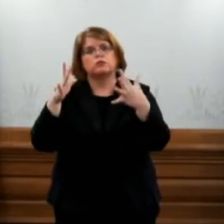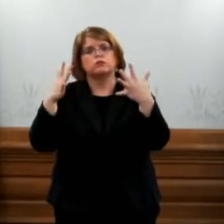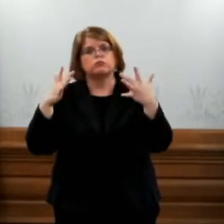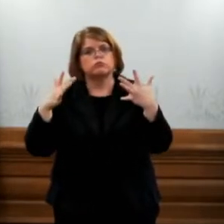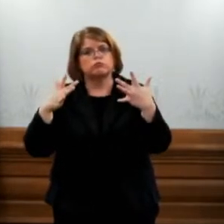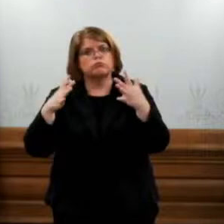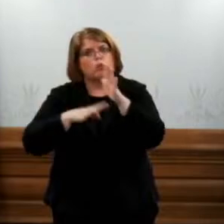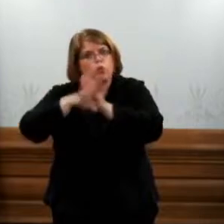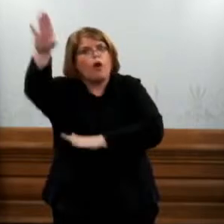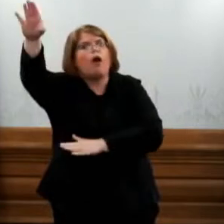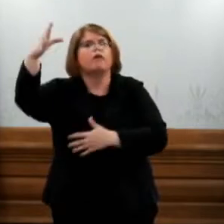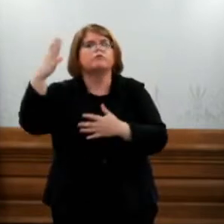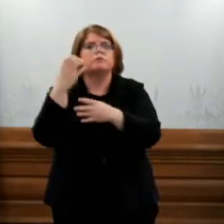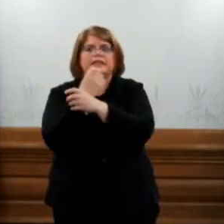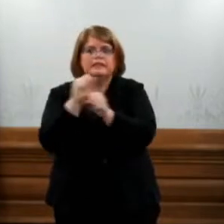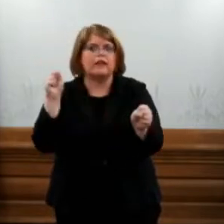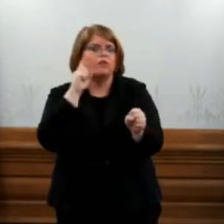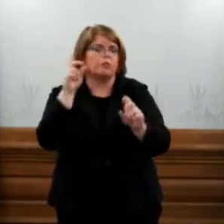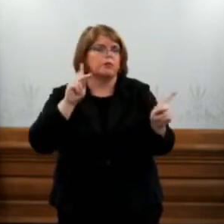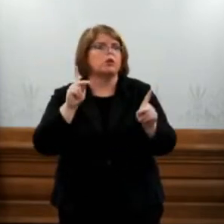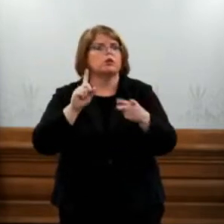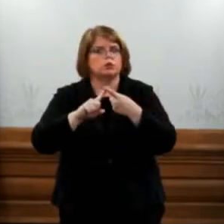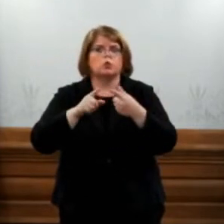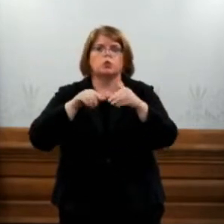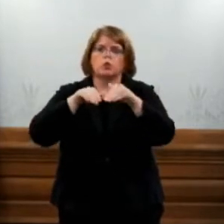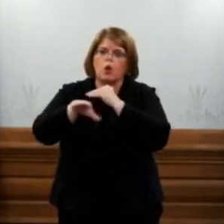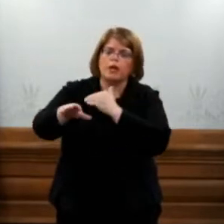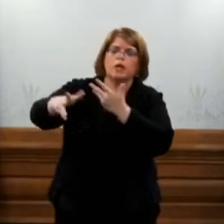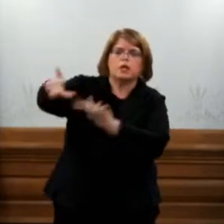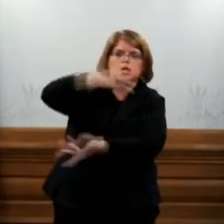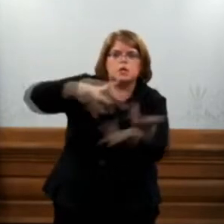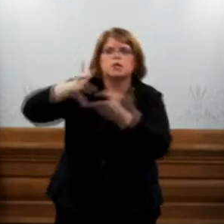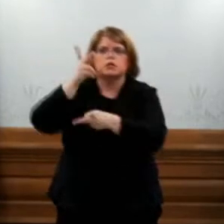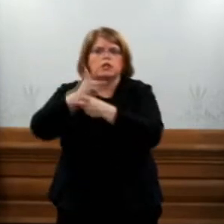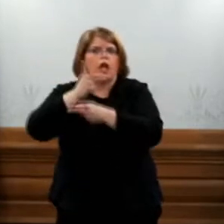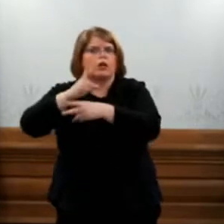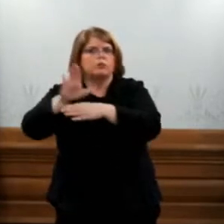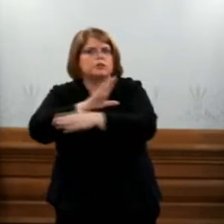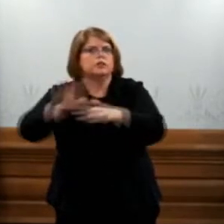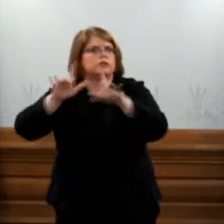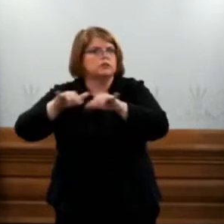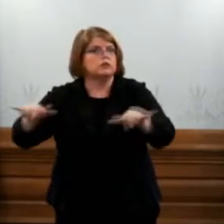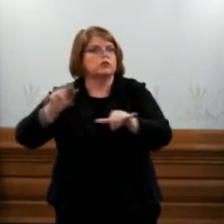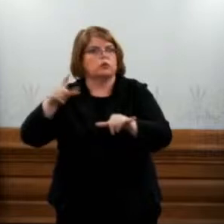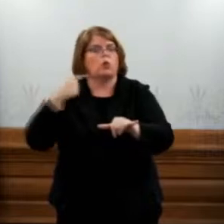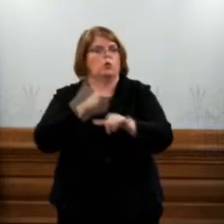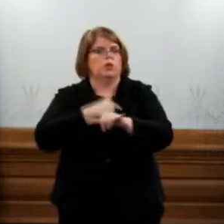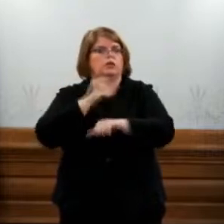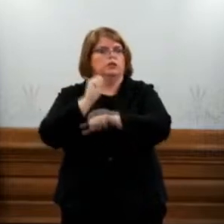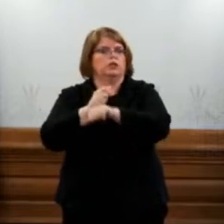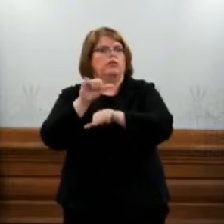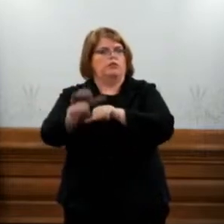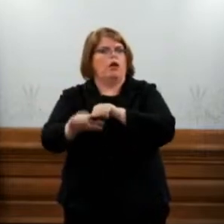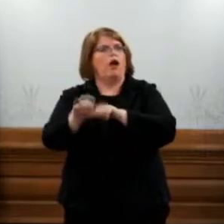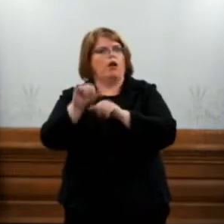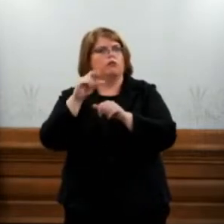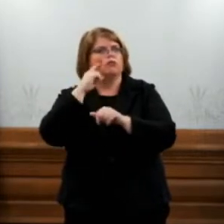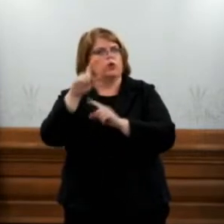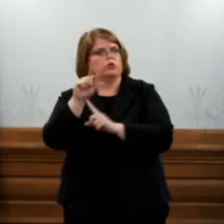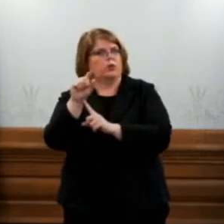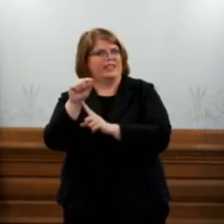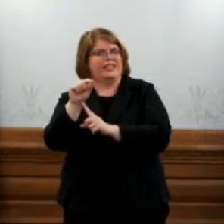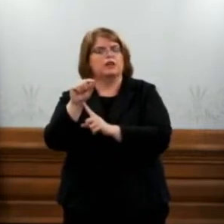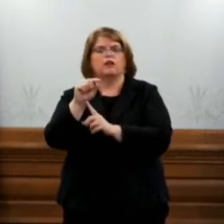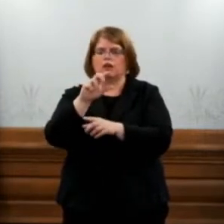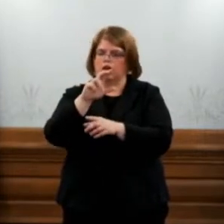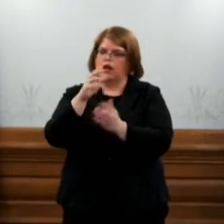people to do commerce. And that's why we've set that for a private business at 20. Again, there was a natural break that